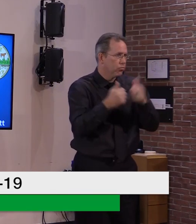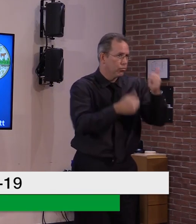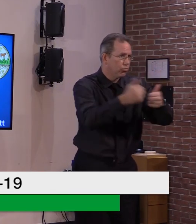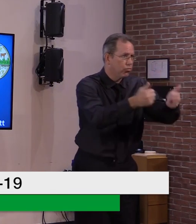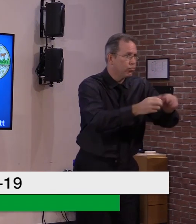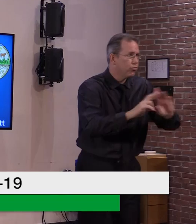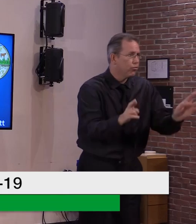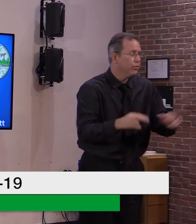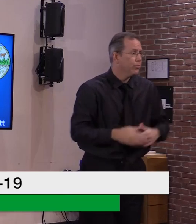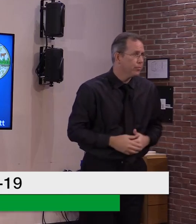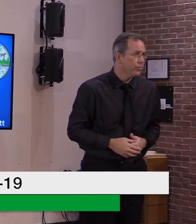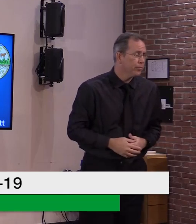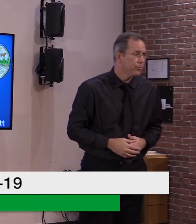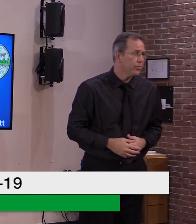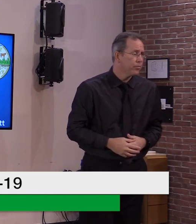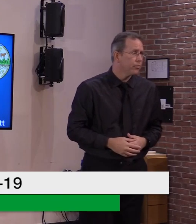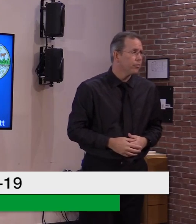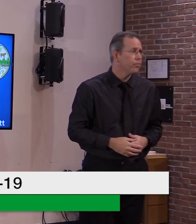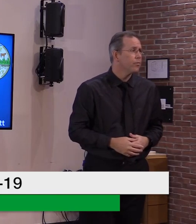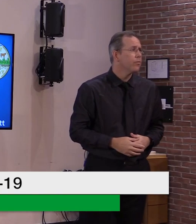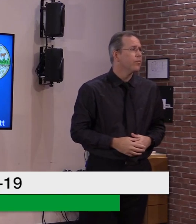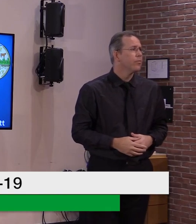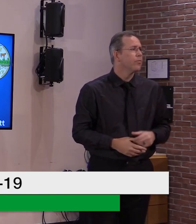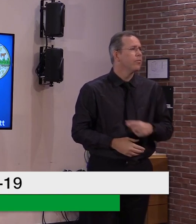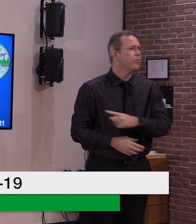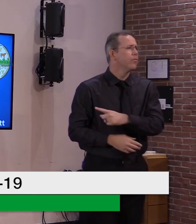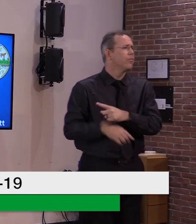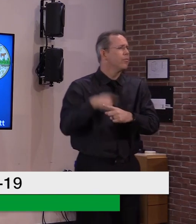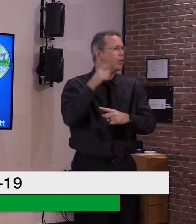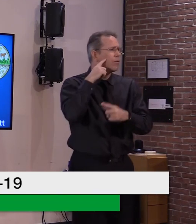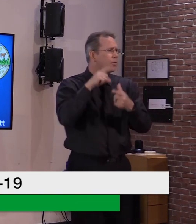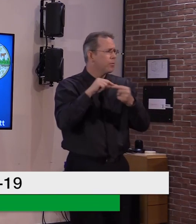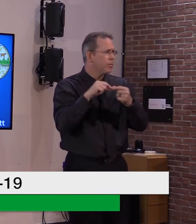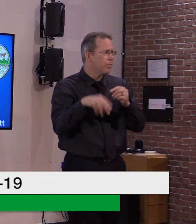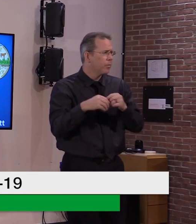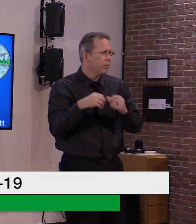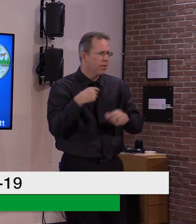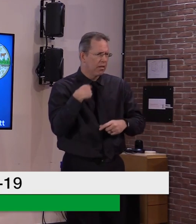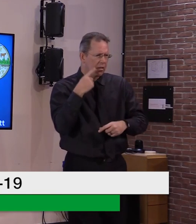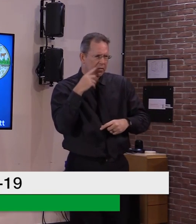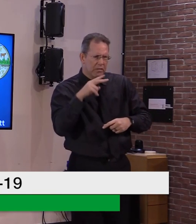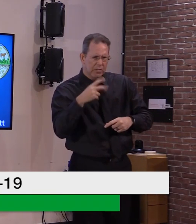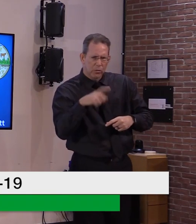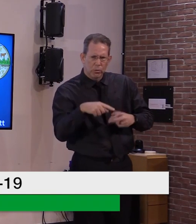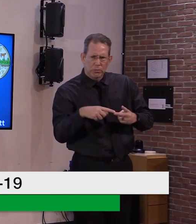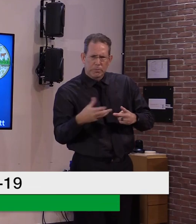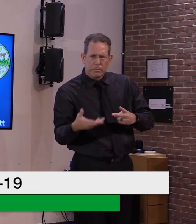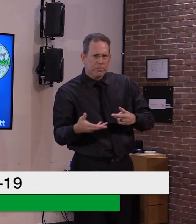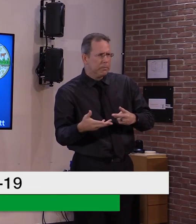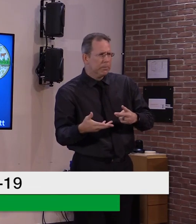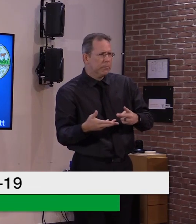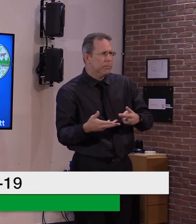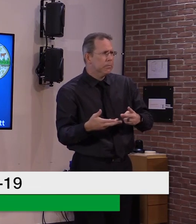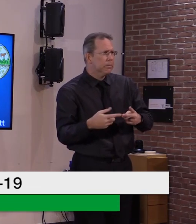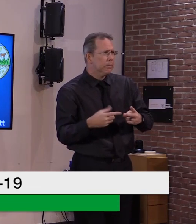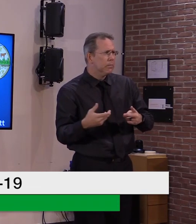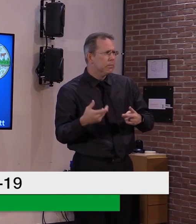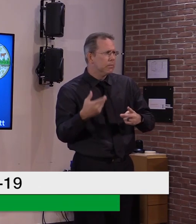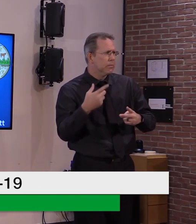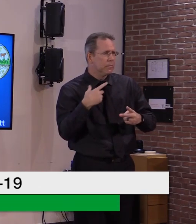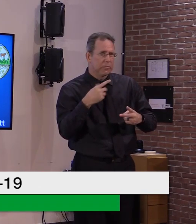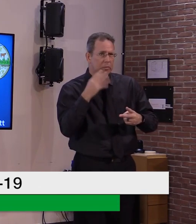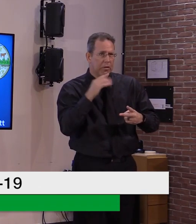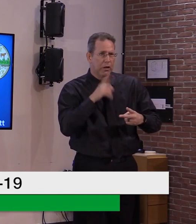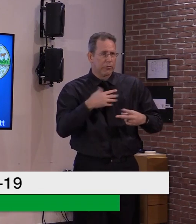second question i think i i know the answer but i'm going to ask mr p check to answer that to to make sure he was the one that uh